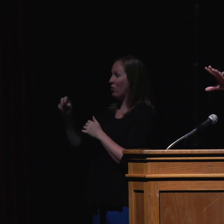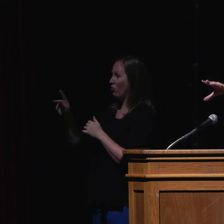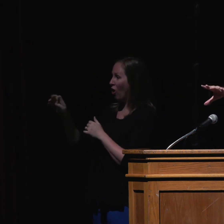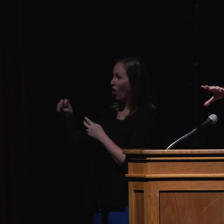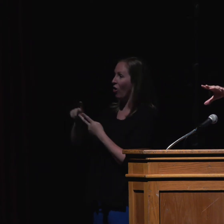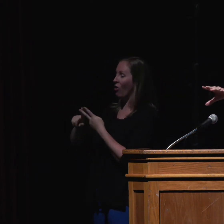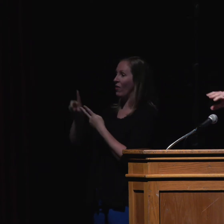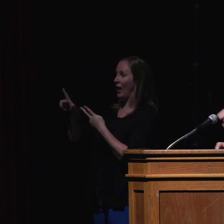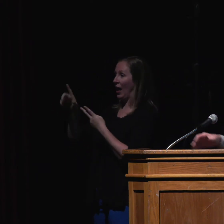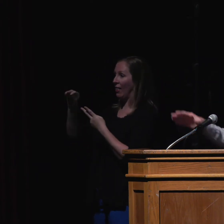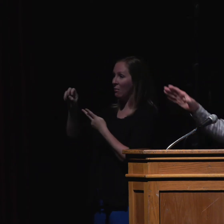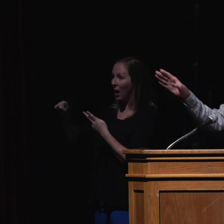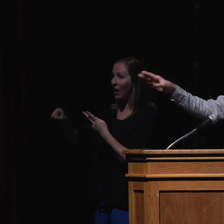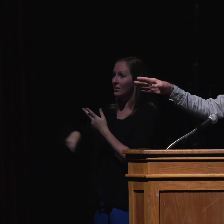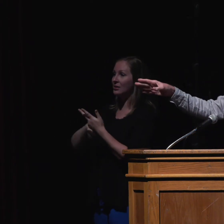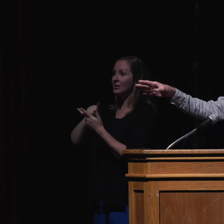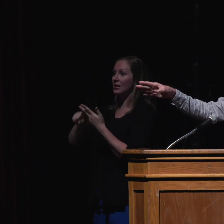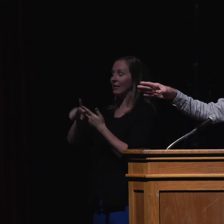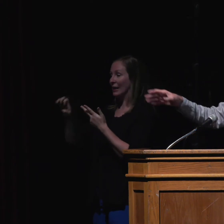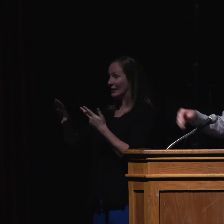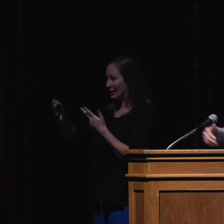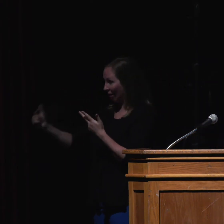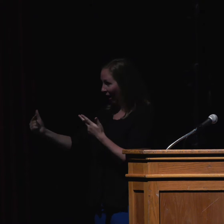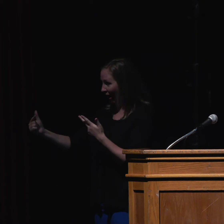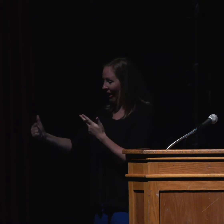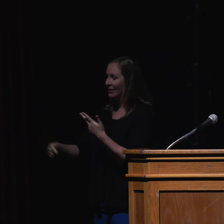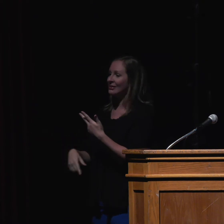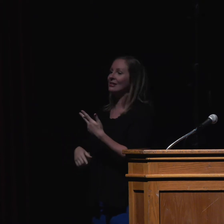then Lincoln Middle, then EC Glass.